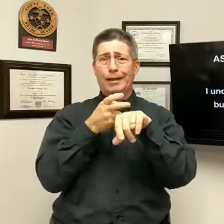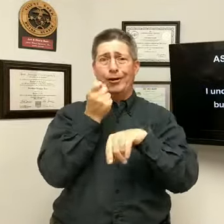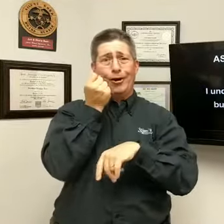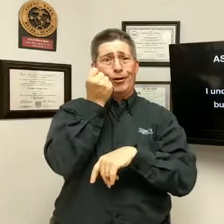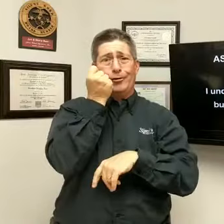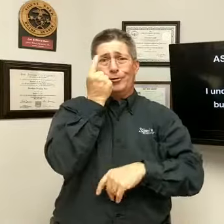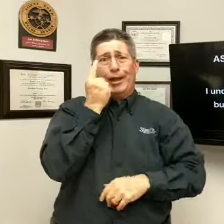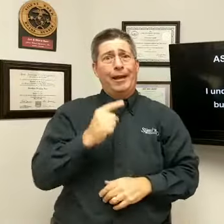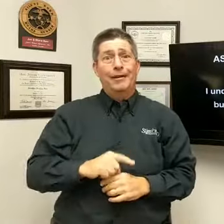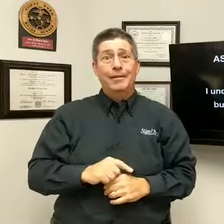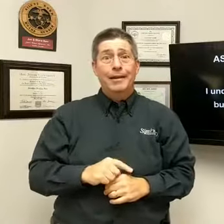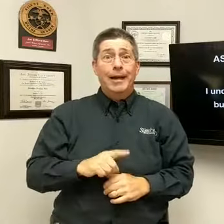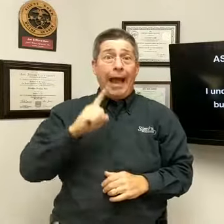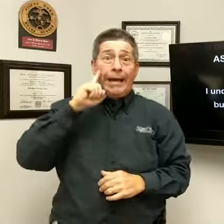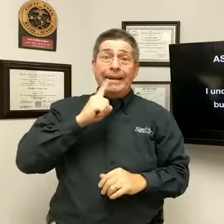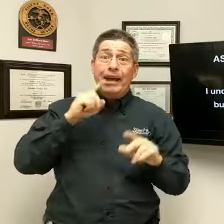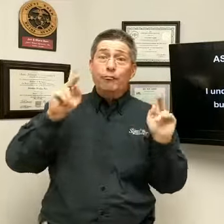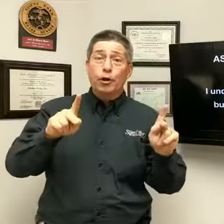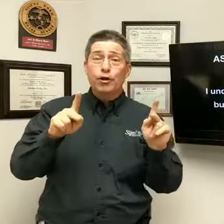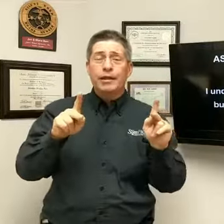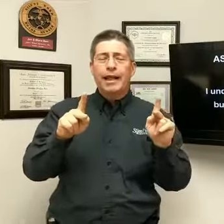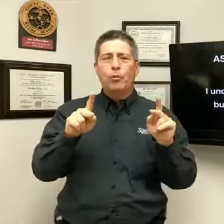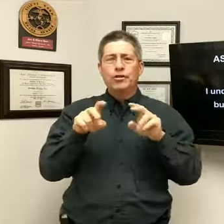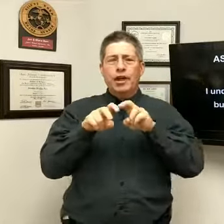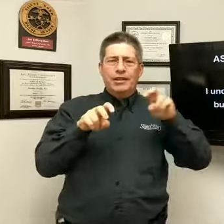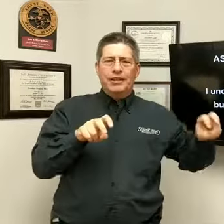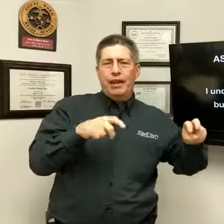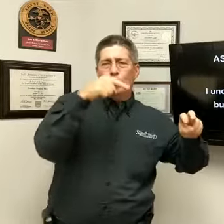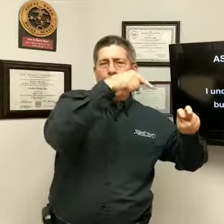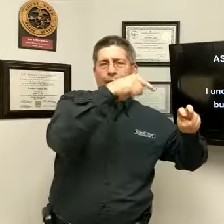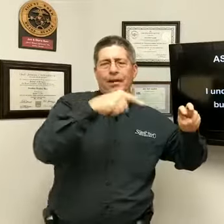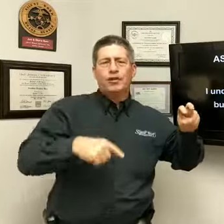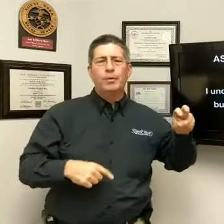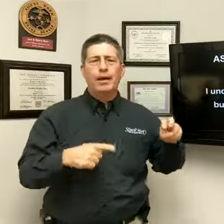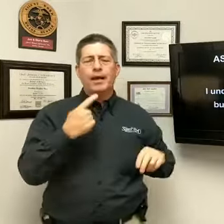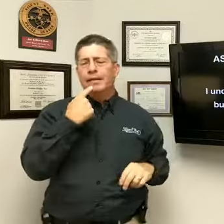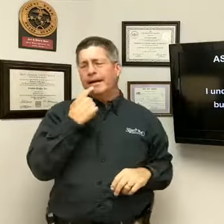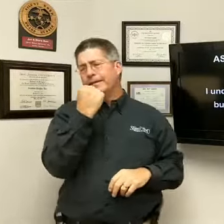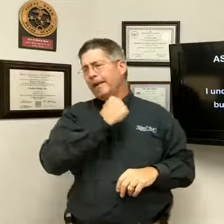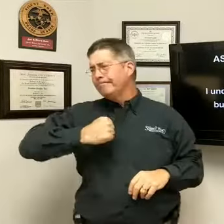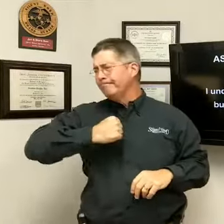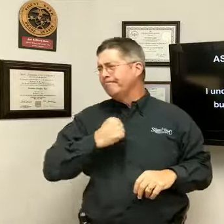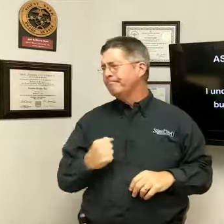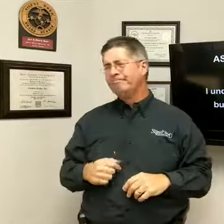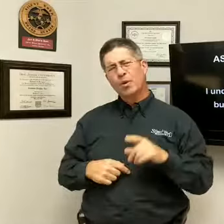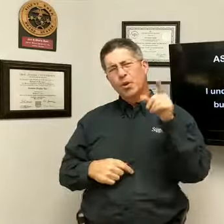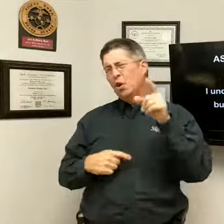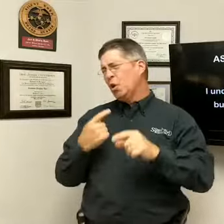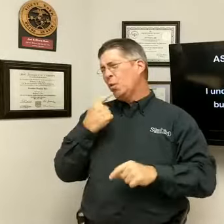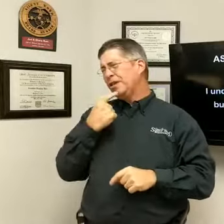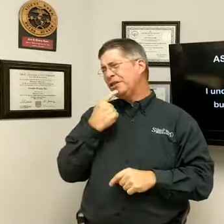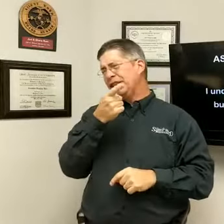hard to understand. And a deaf person that was seated right next to me, they said, "What'd she